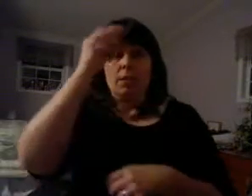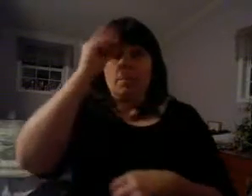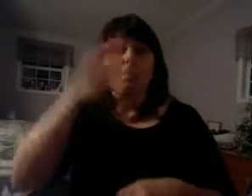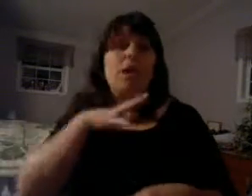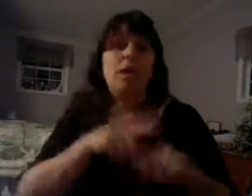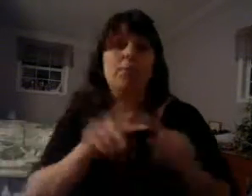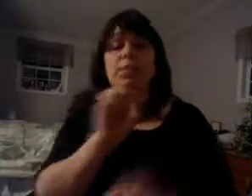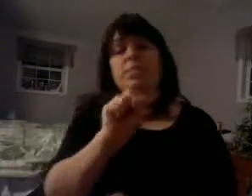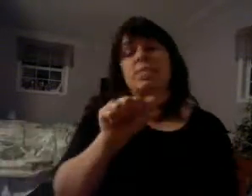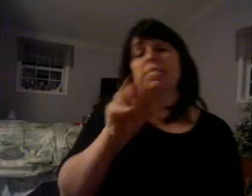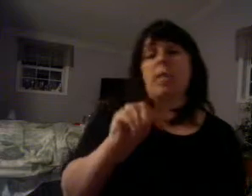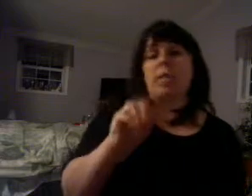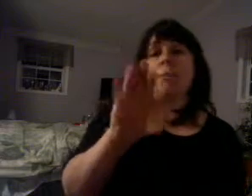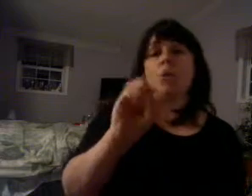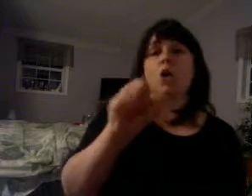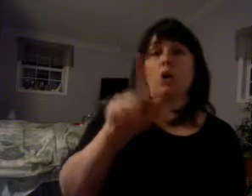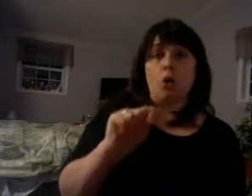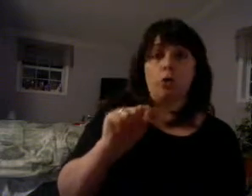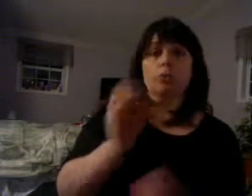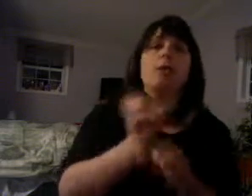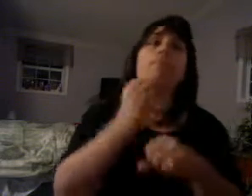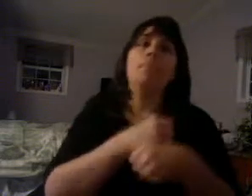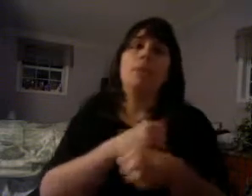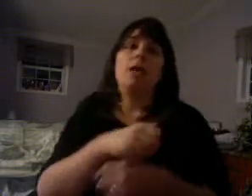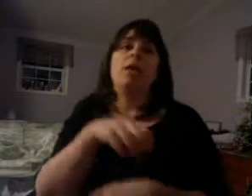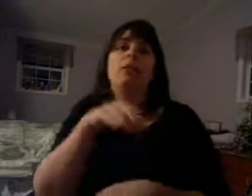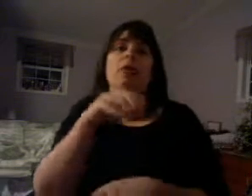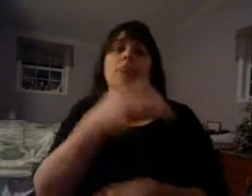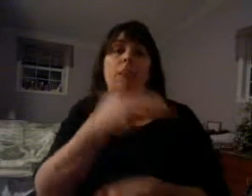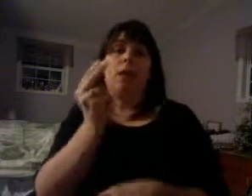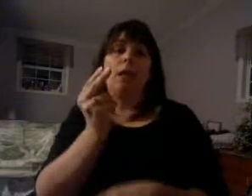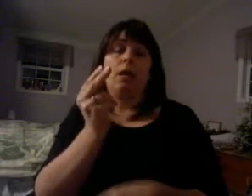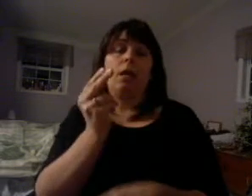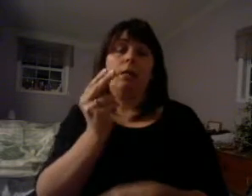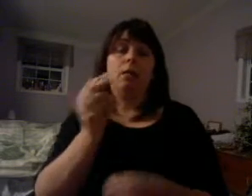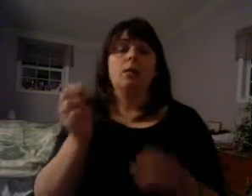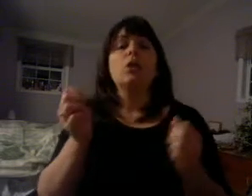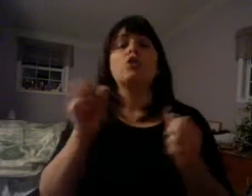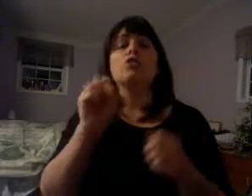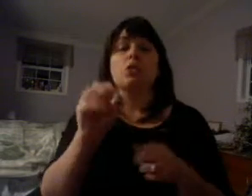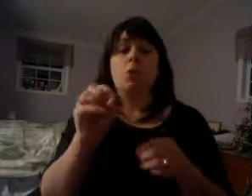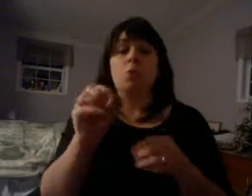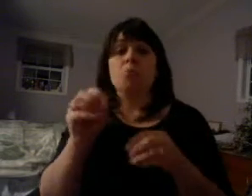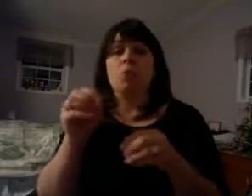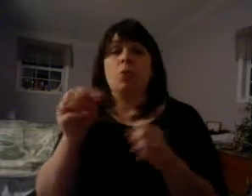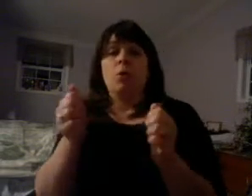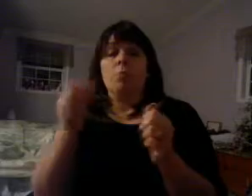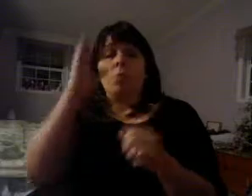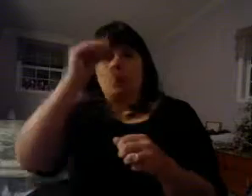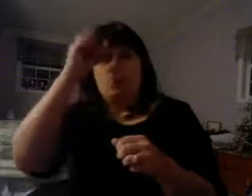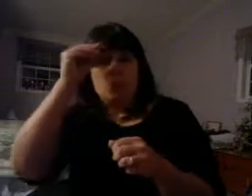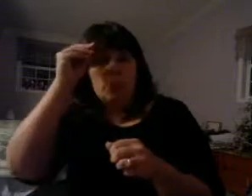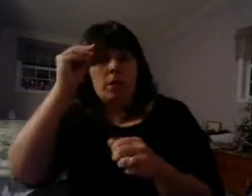the hands, then, of a young man with no education, no home life, no job, no skills, no